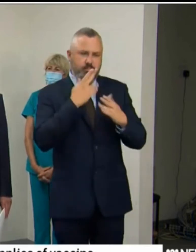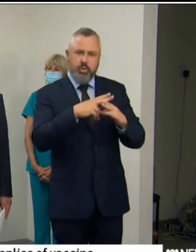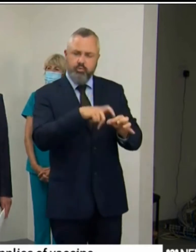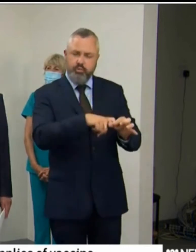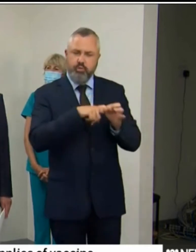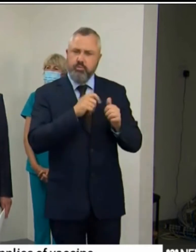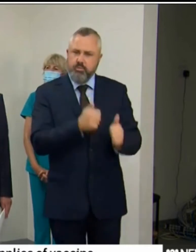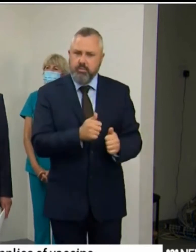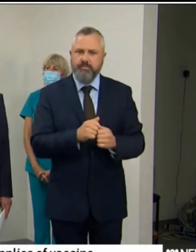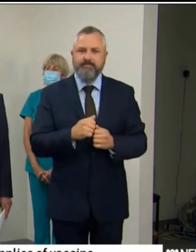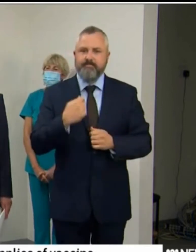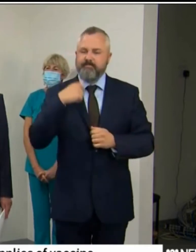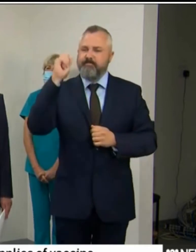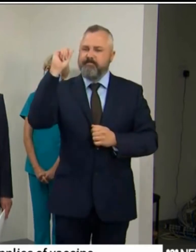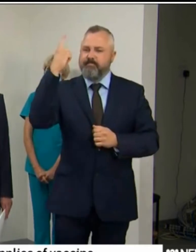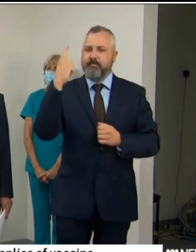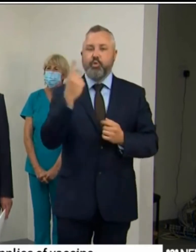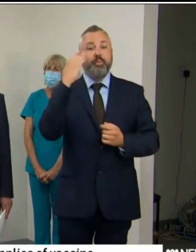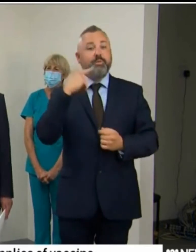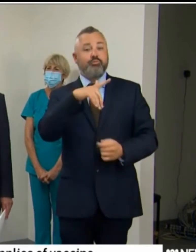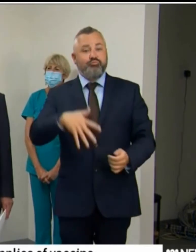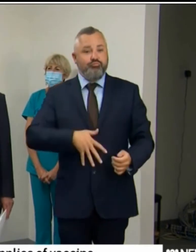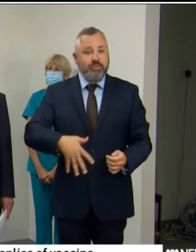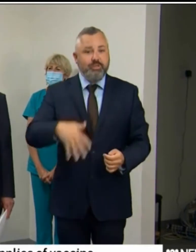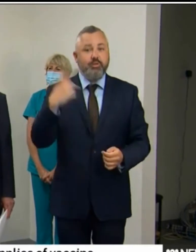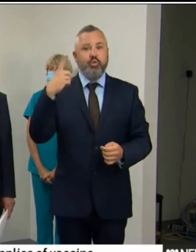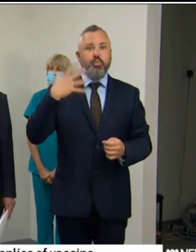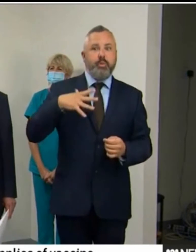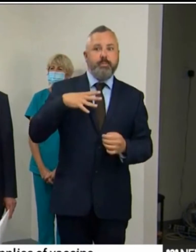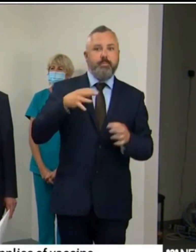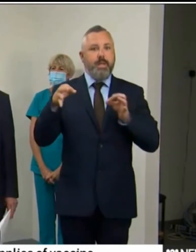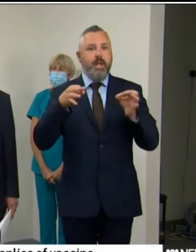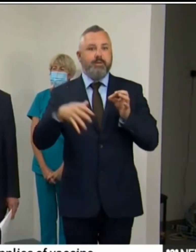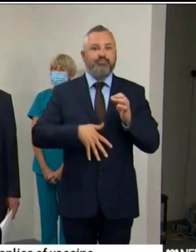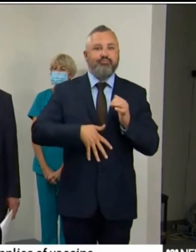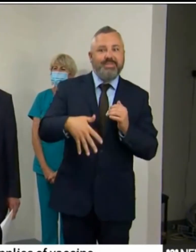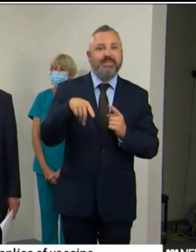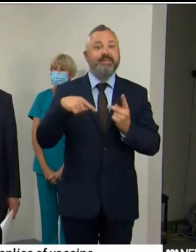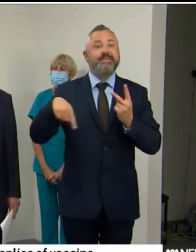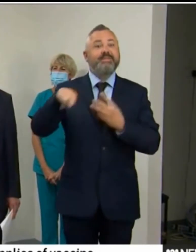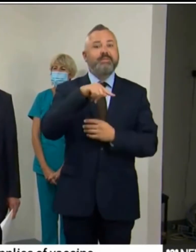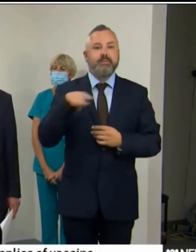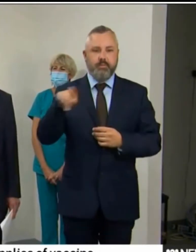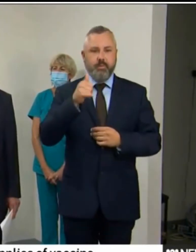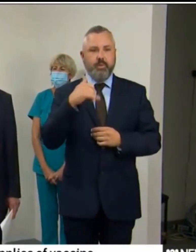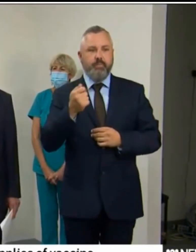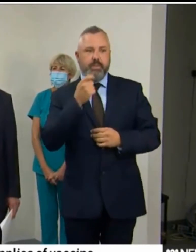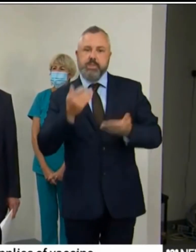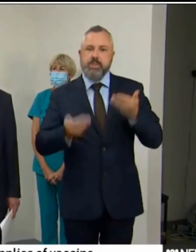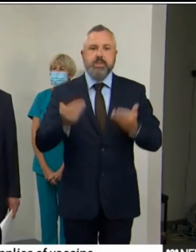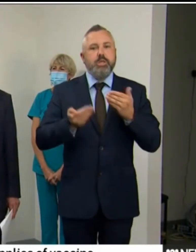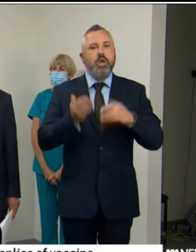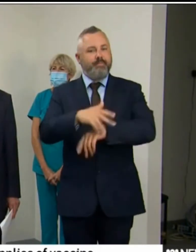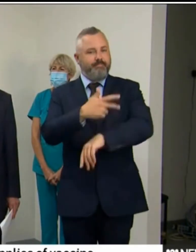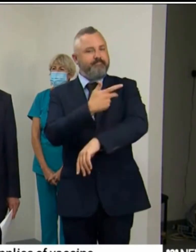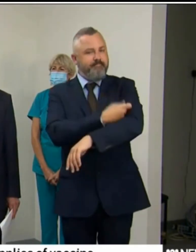that women who are pregnant or women who are trying to fall pregnant might have a set of questions about the vaccine, and the advice